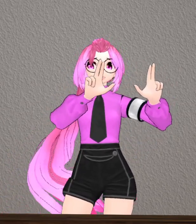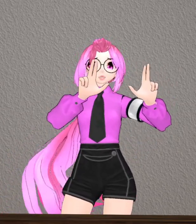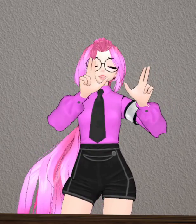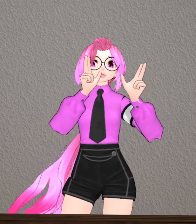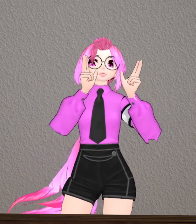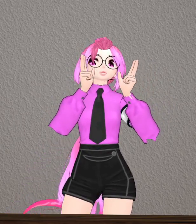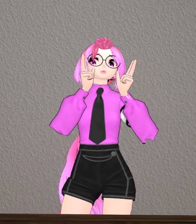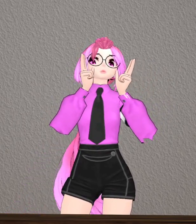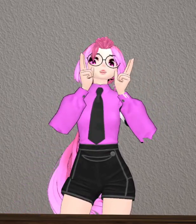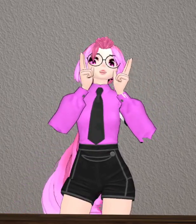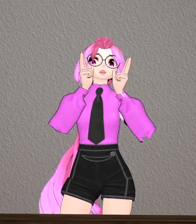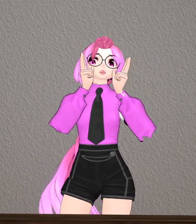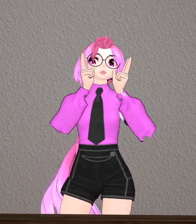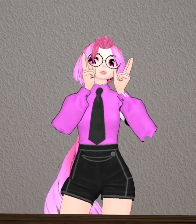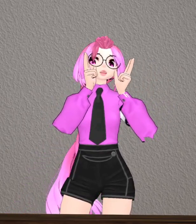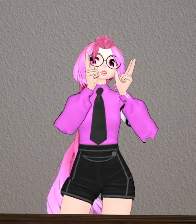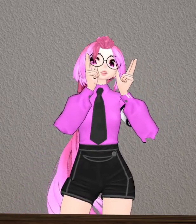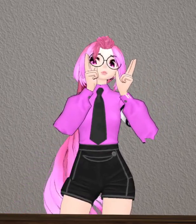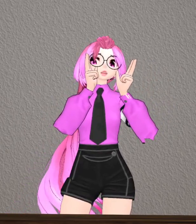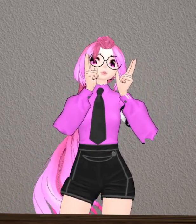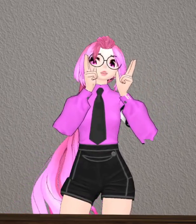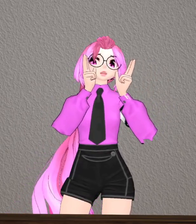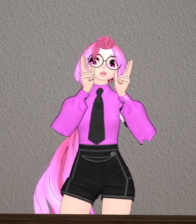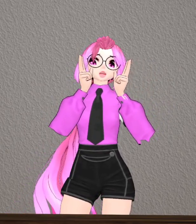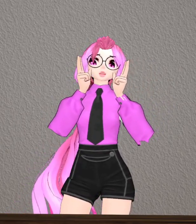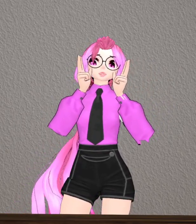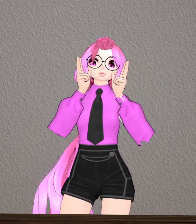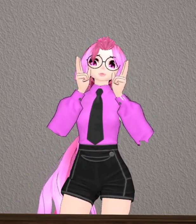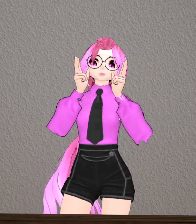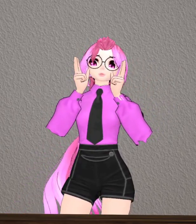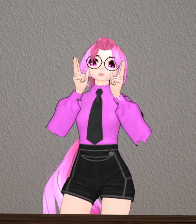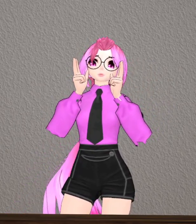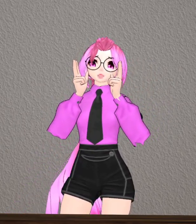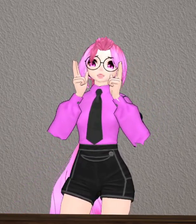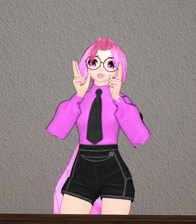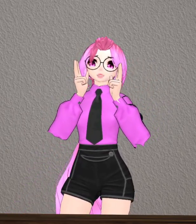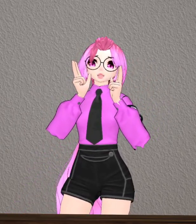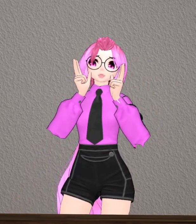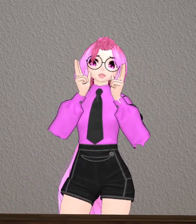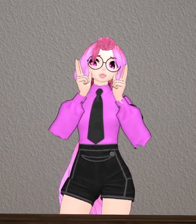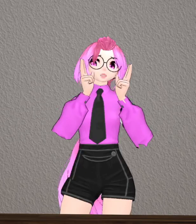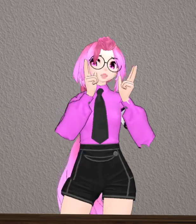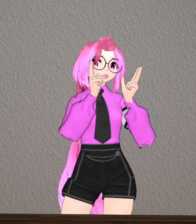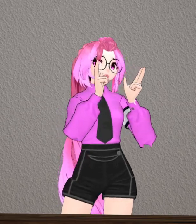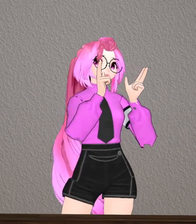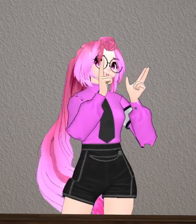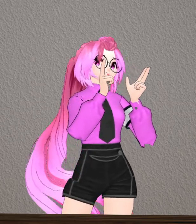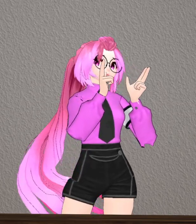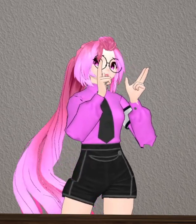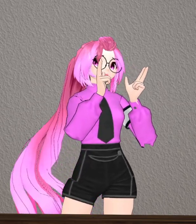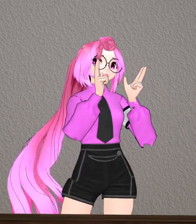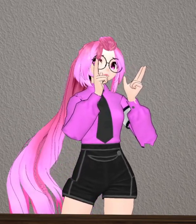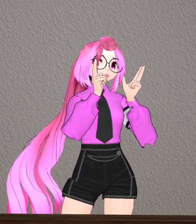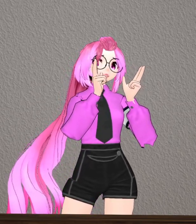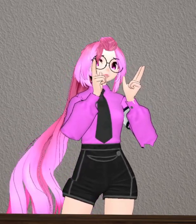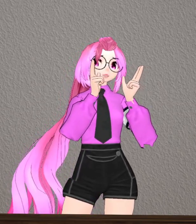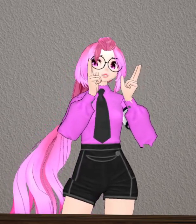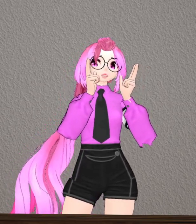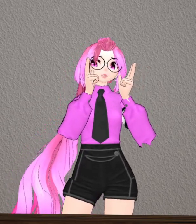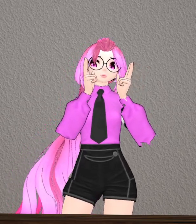like this, and then you're putting them right below your eyes. And there's not really a direct English translation for this other than listen, but